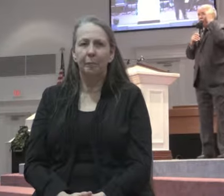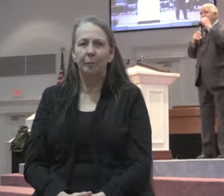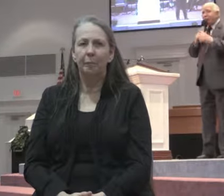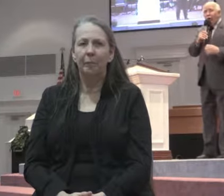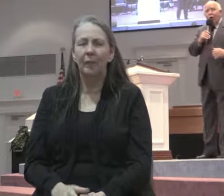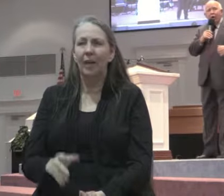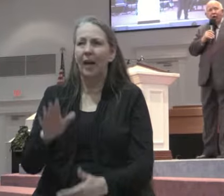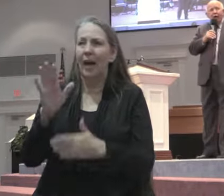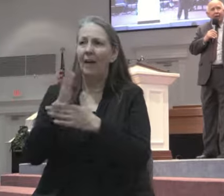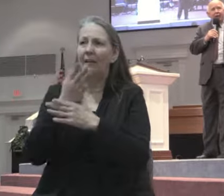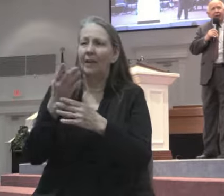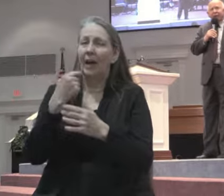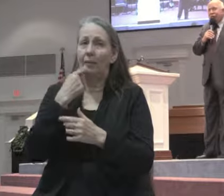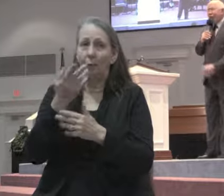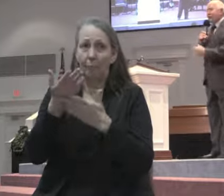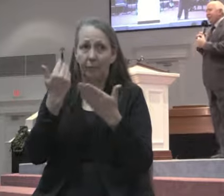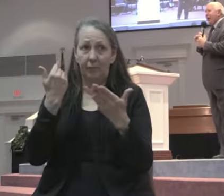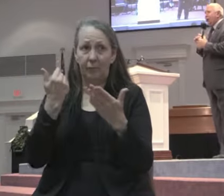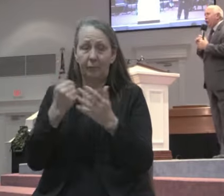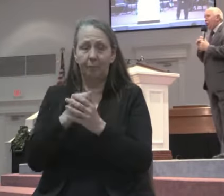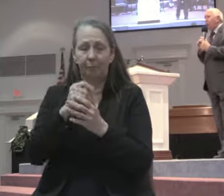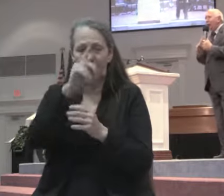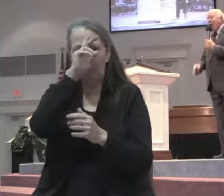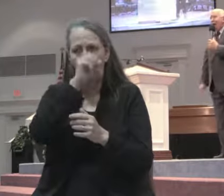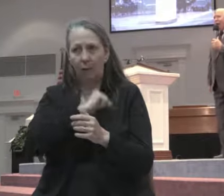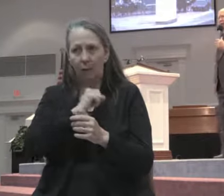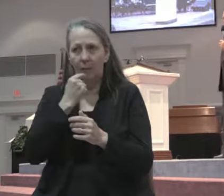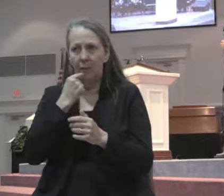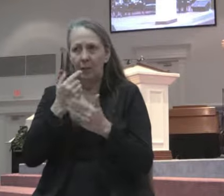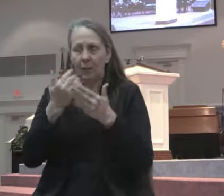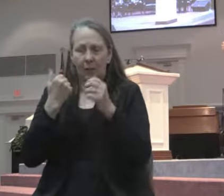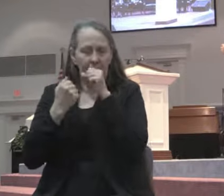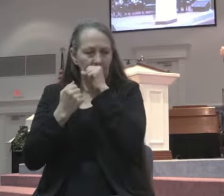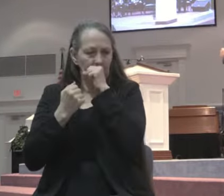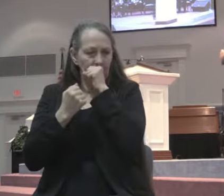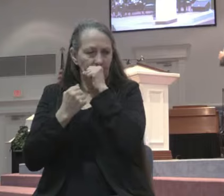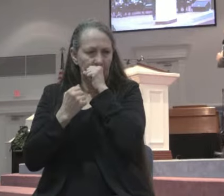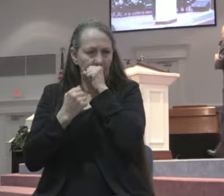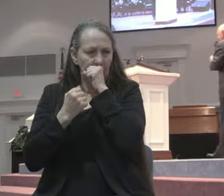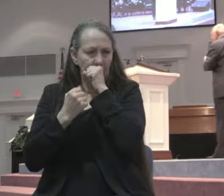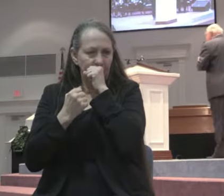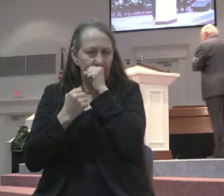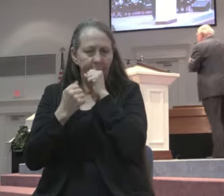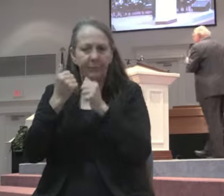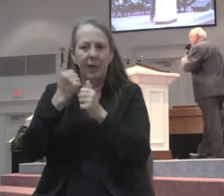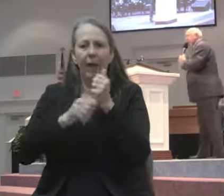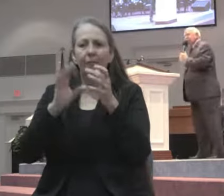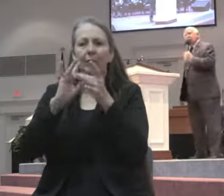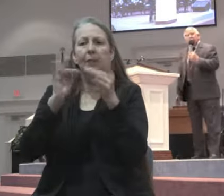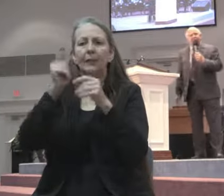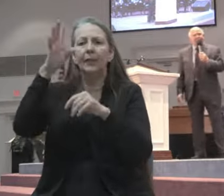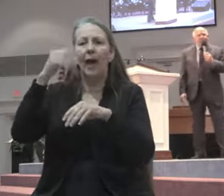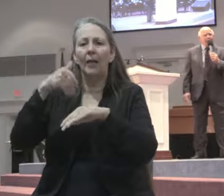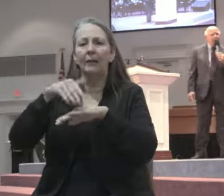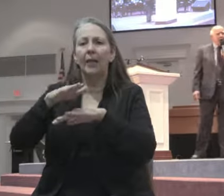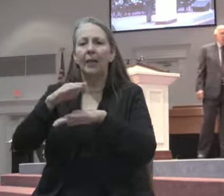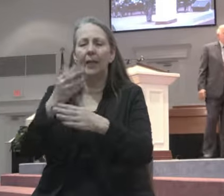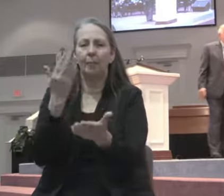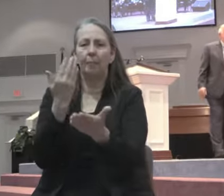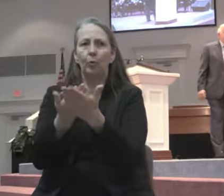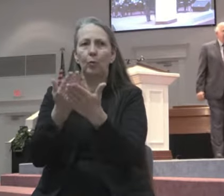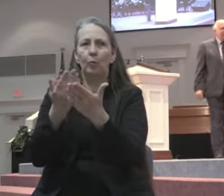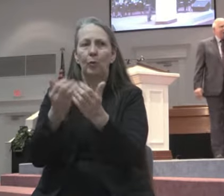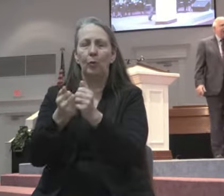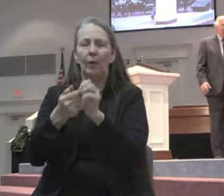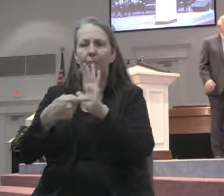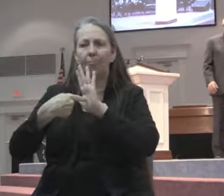I told you before, pastor has said to you, every message God sends, He intends to confirm it